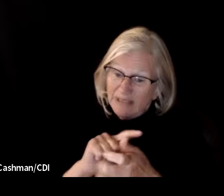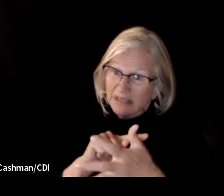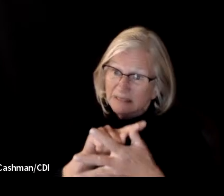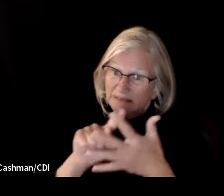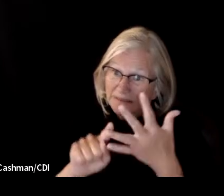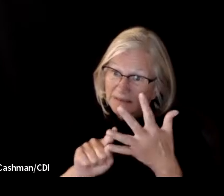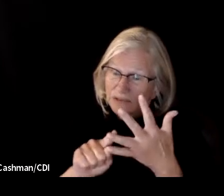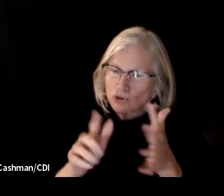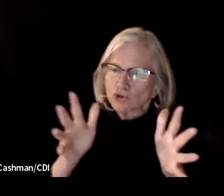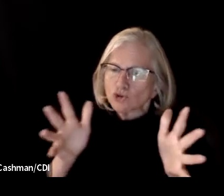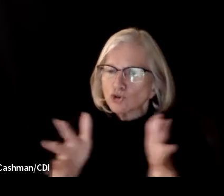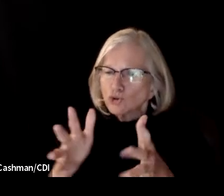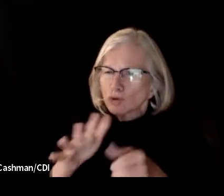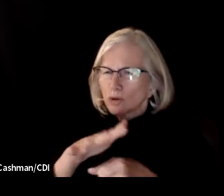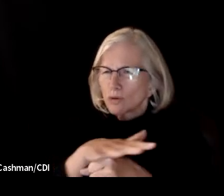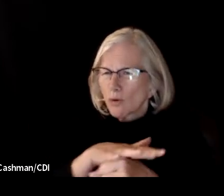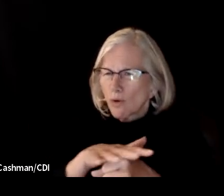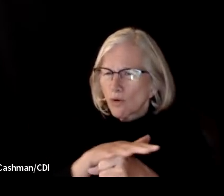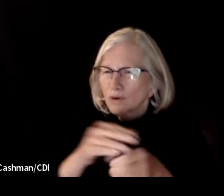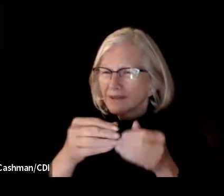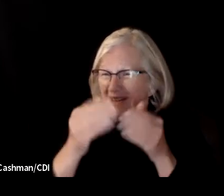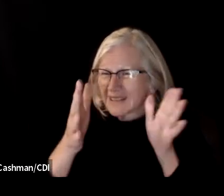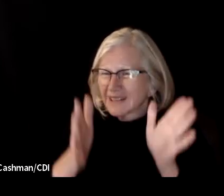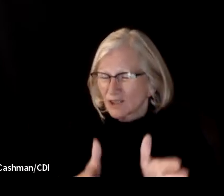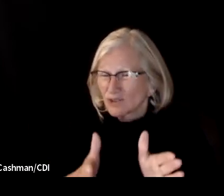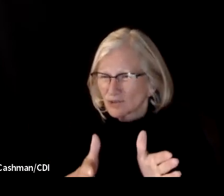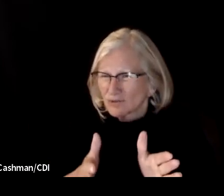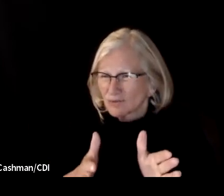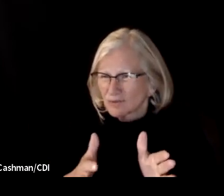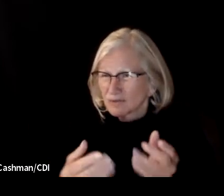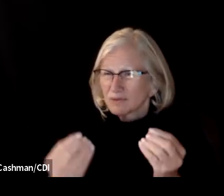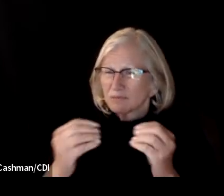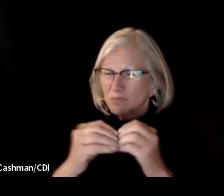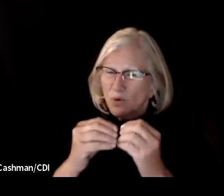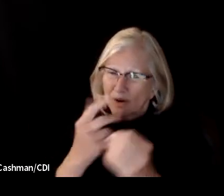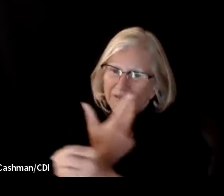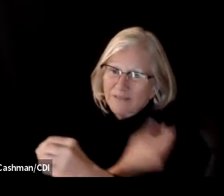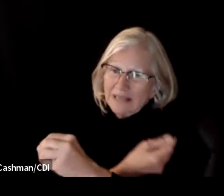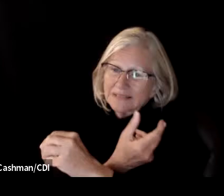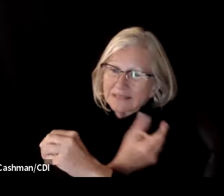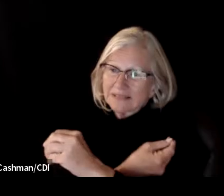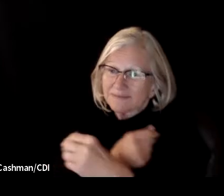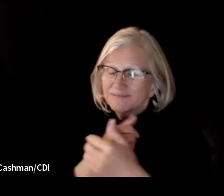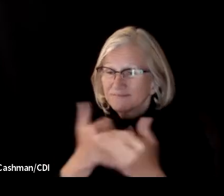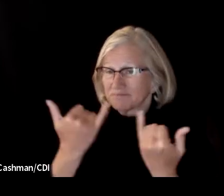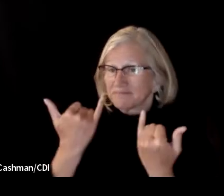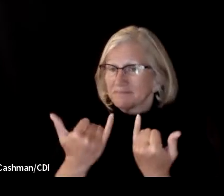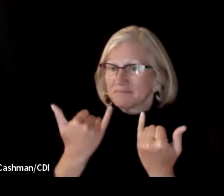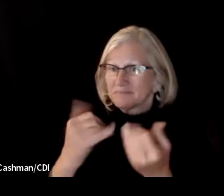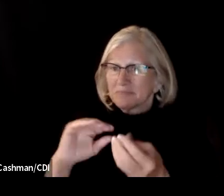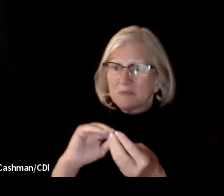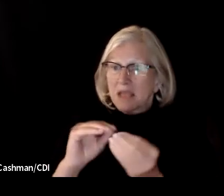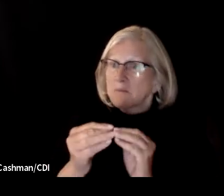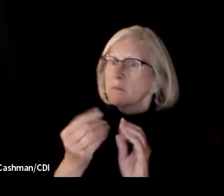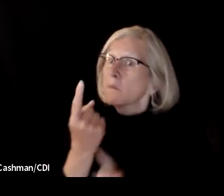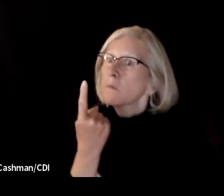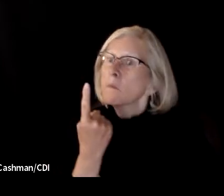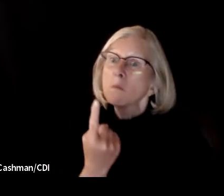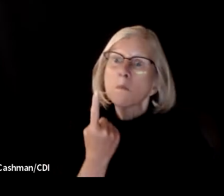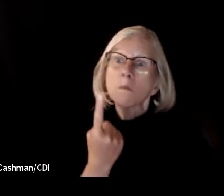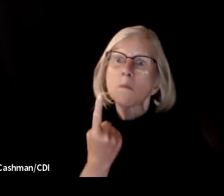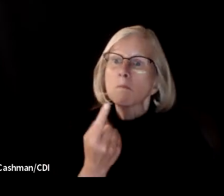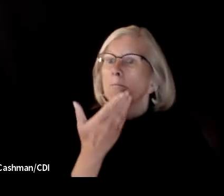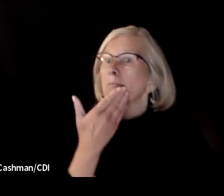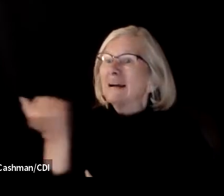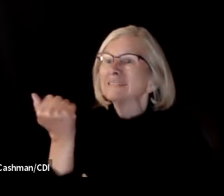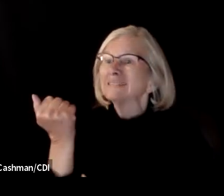encourage vaccination. I can't say often enough, that is the number one recommendation, even in the school context. Top recommendation for